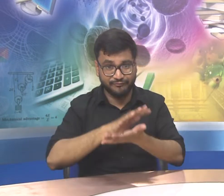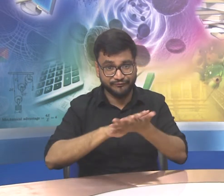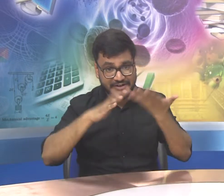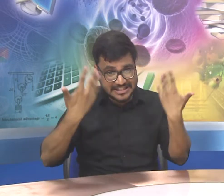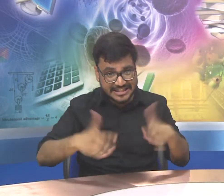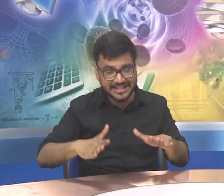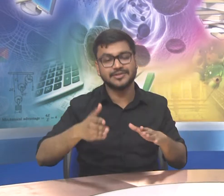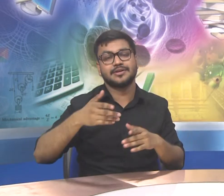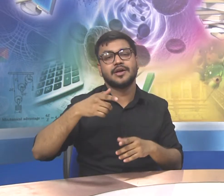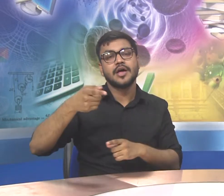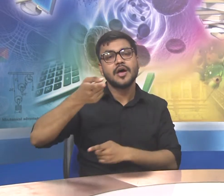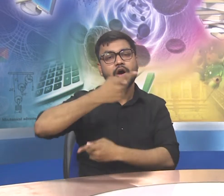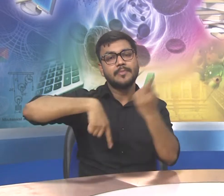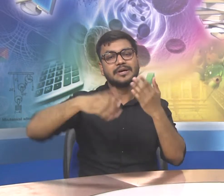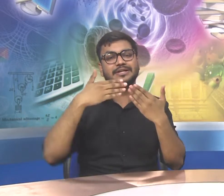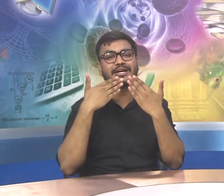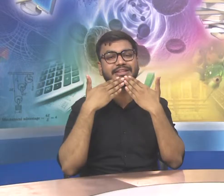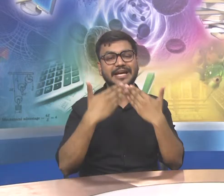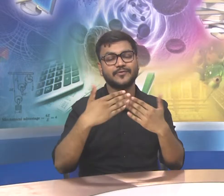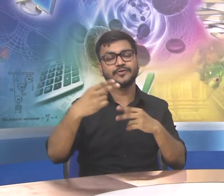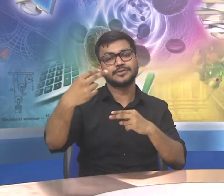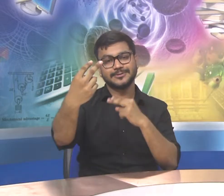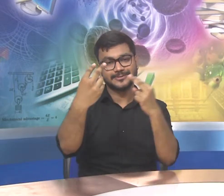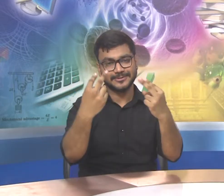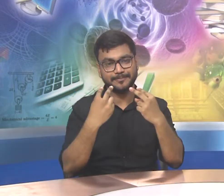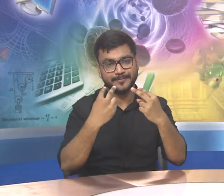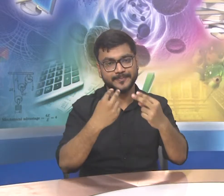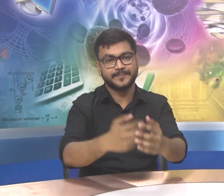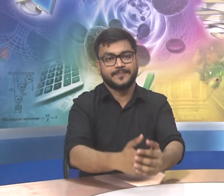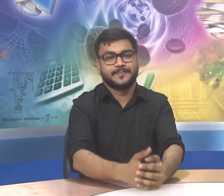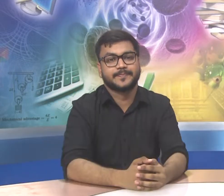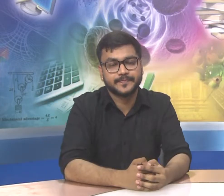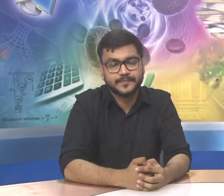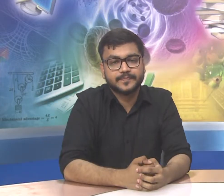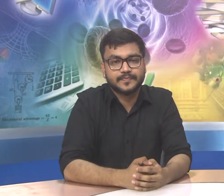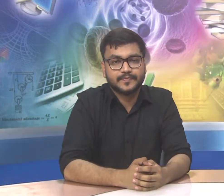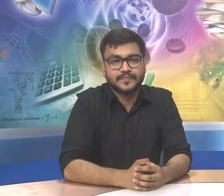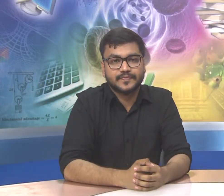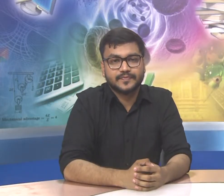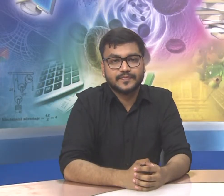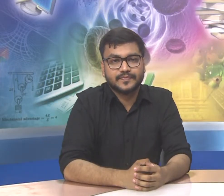We have completed our lesson. Thank you for paying the attention.